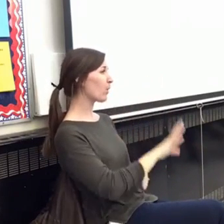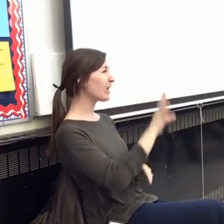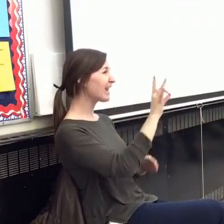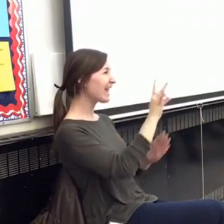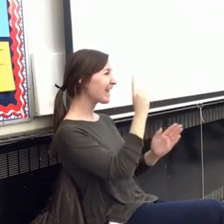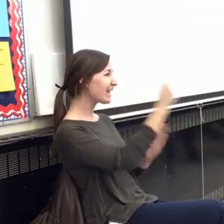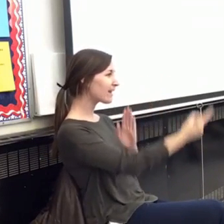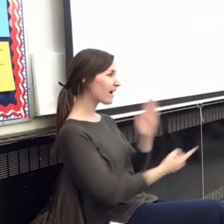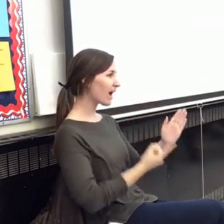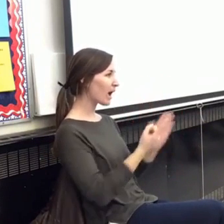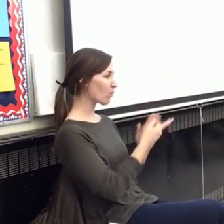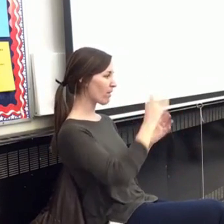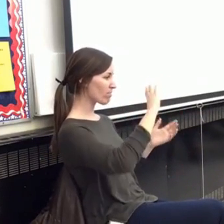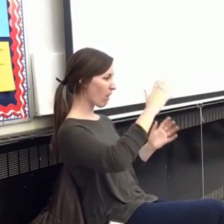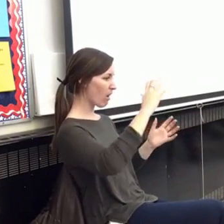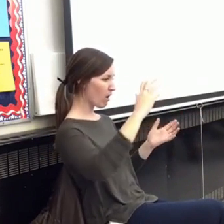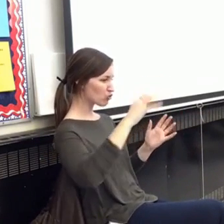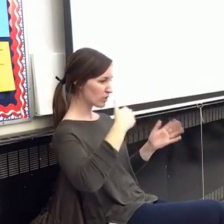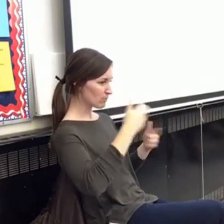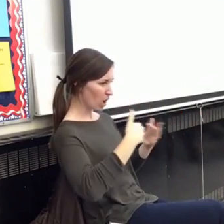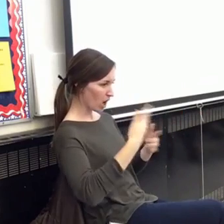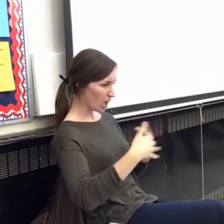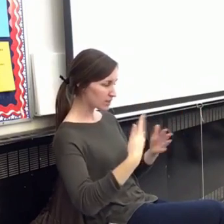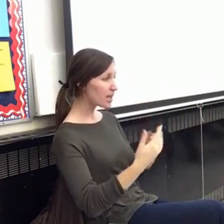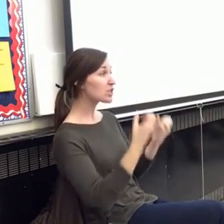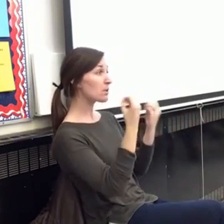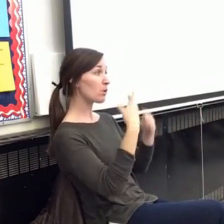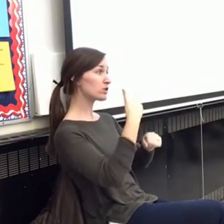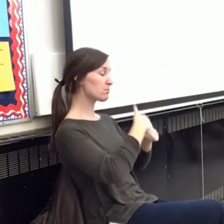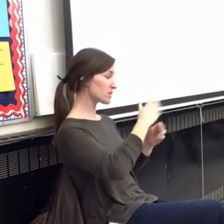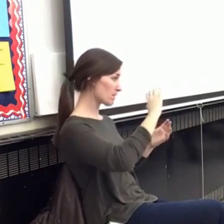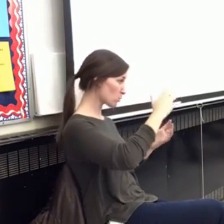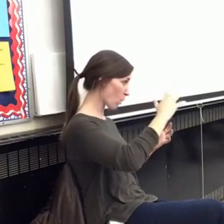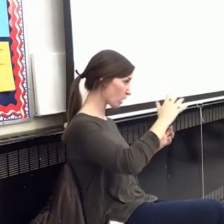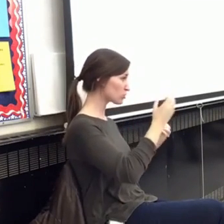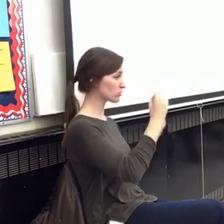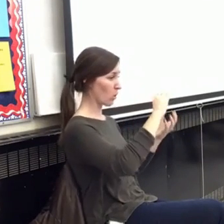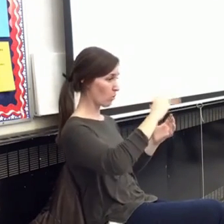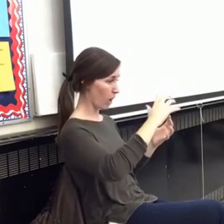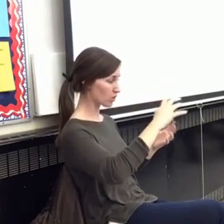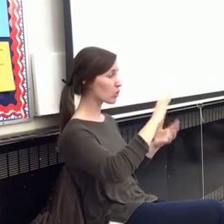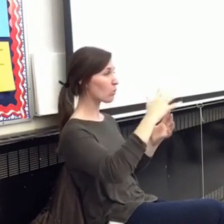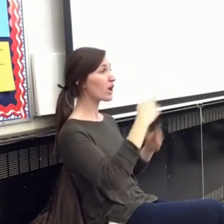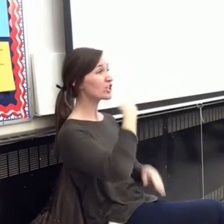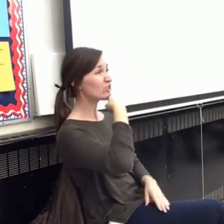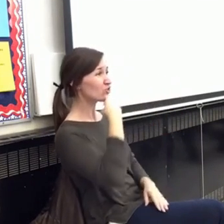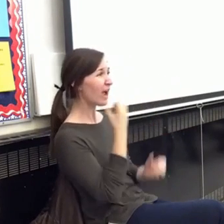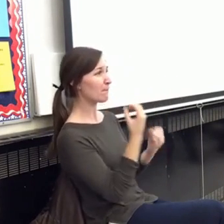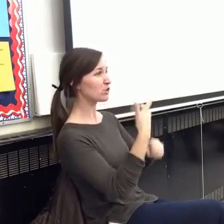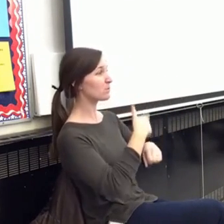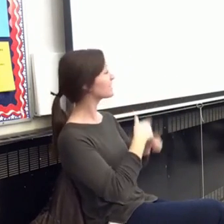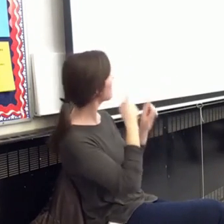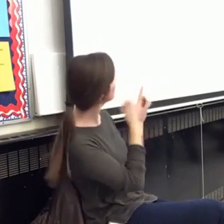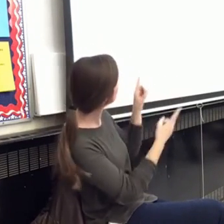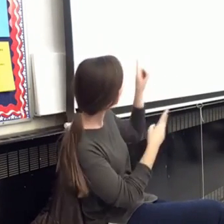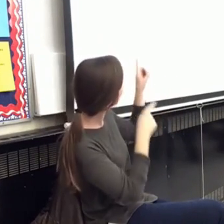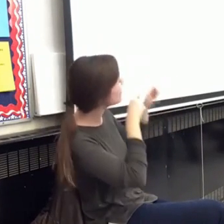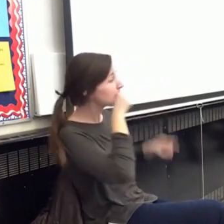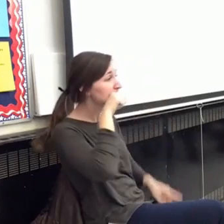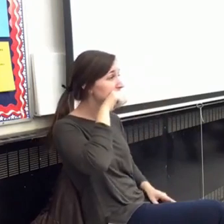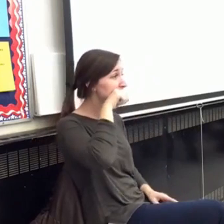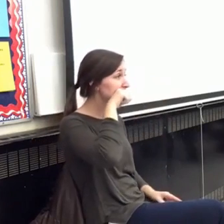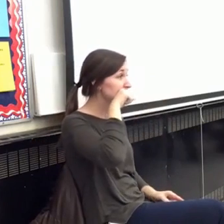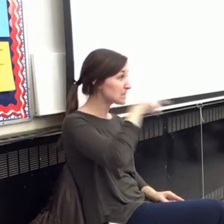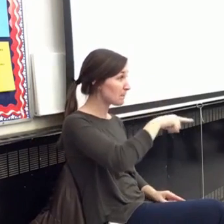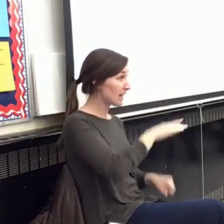8-hour laundering process. Multiple times being washed, multiple times being dried. You could see him spitting on the clothes. That's actually to